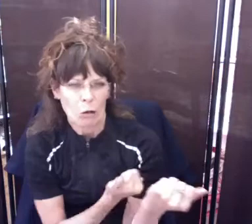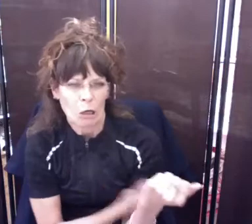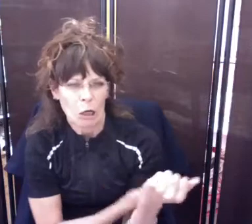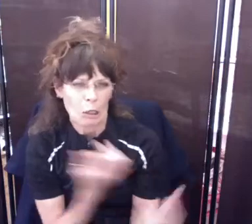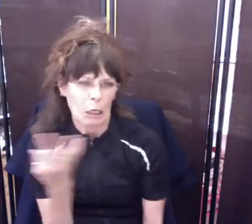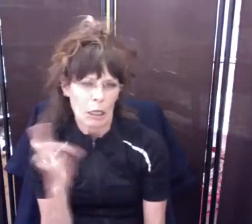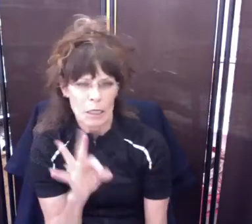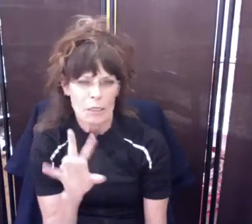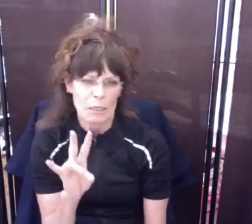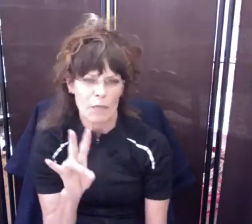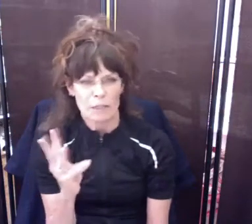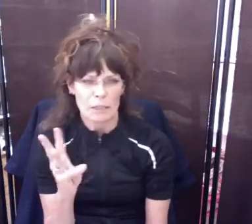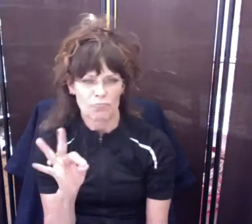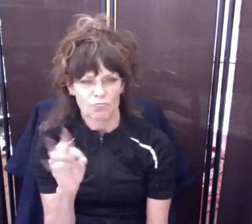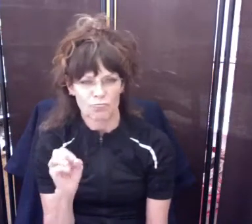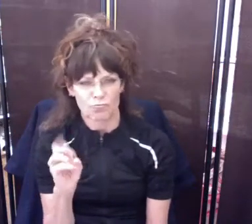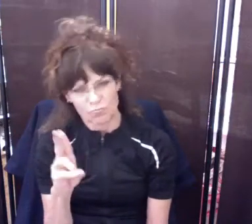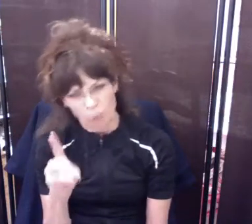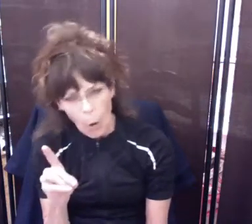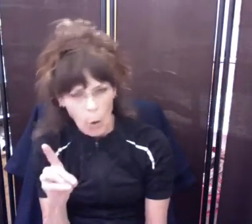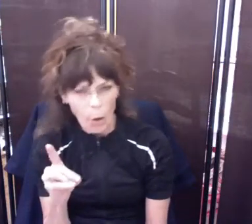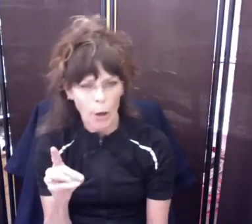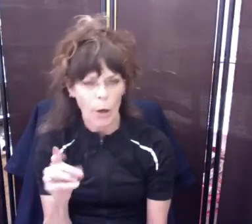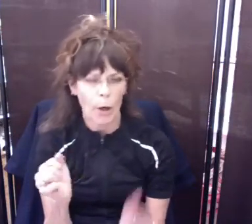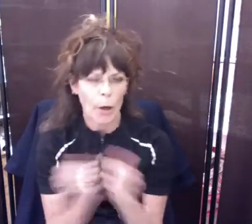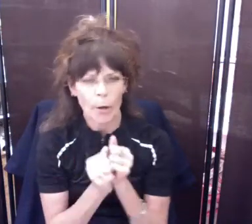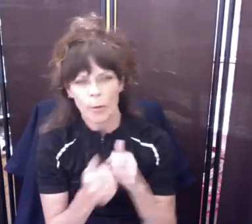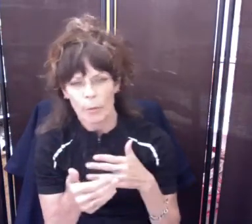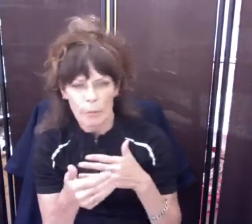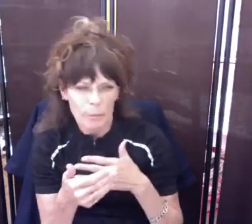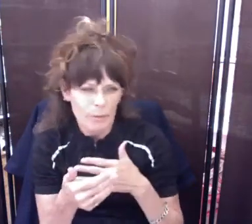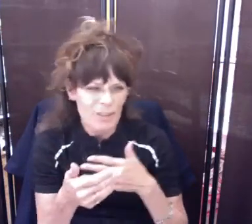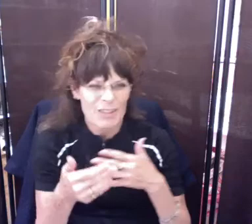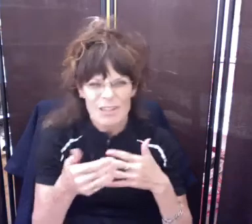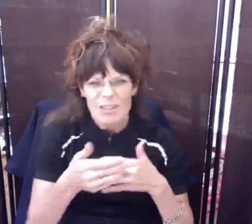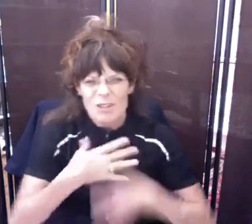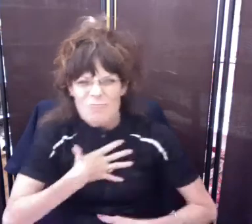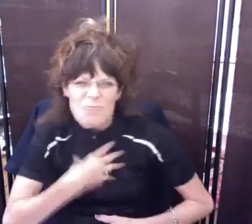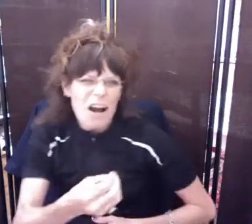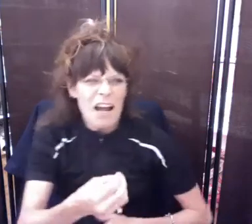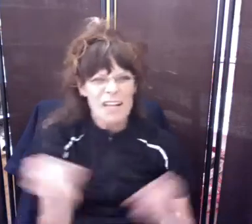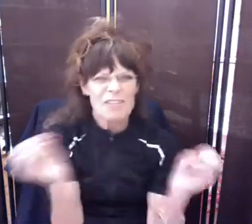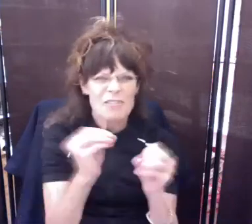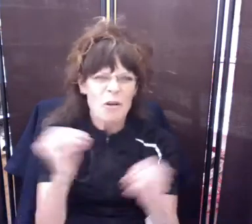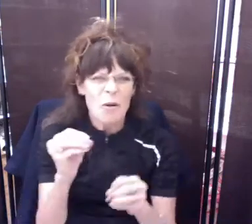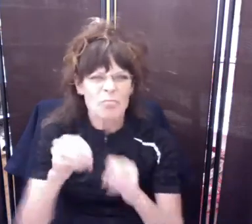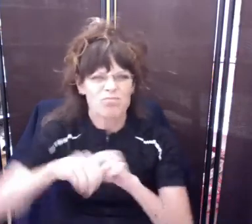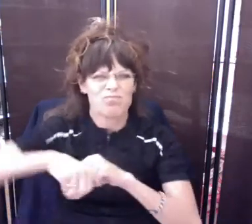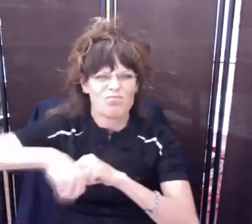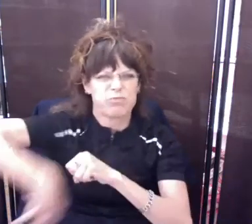Ford Granada with white walls and no muffler and no heater. Somebody be riding with me and they turned the heater